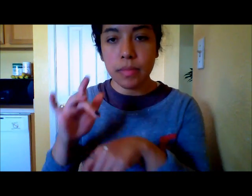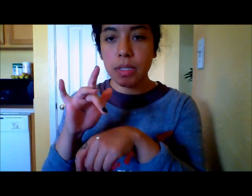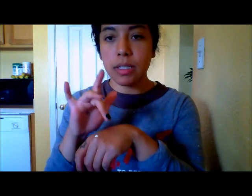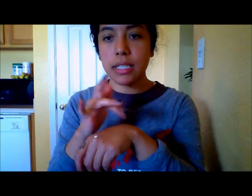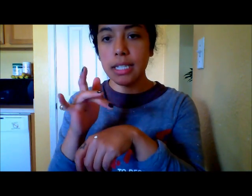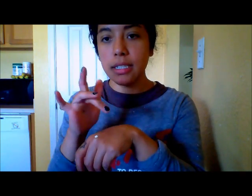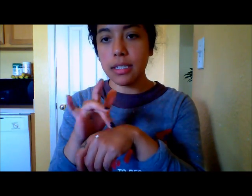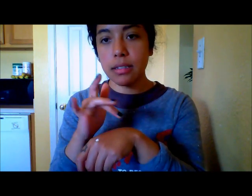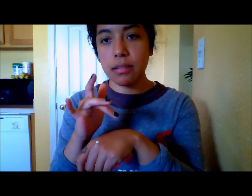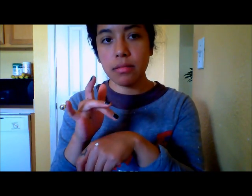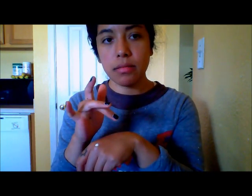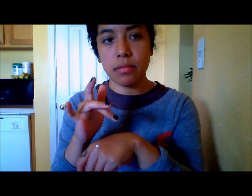touch,